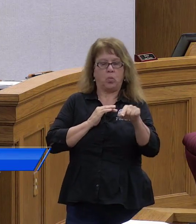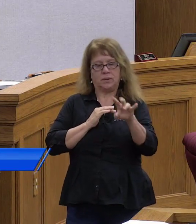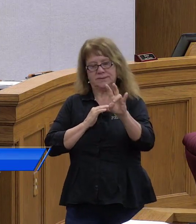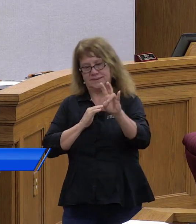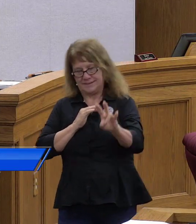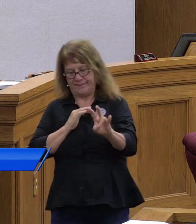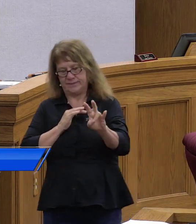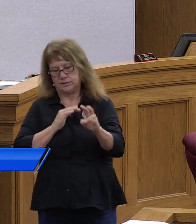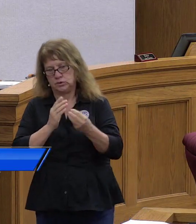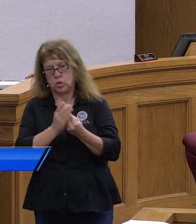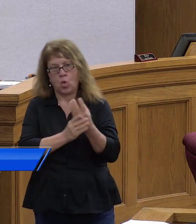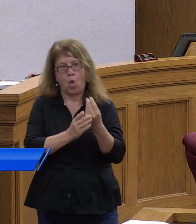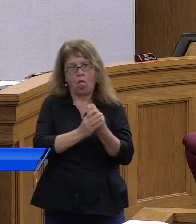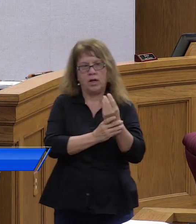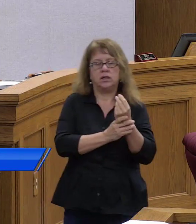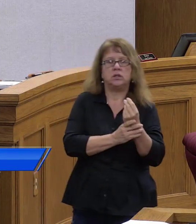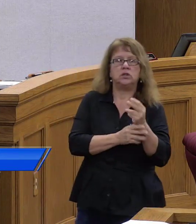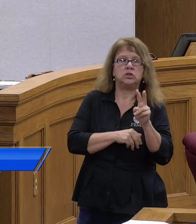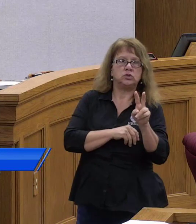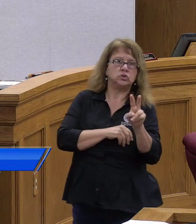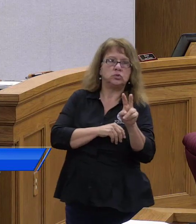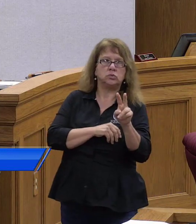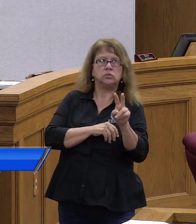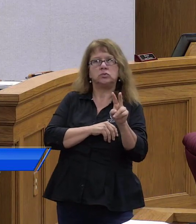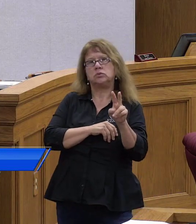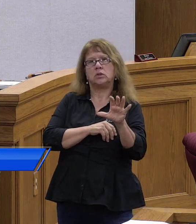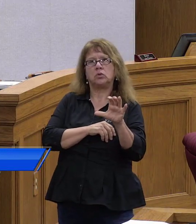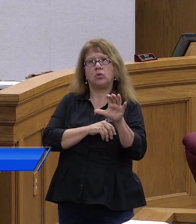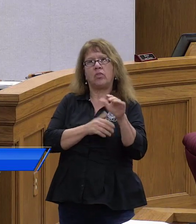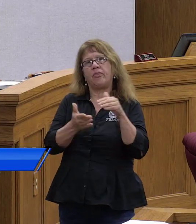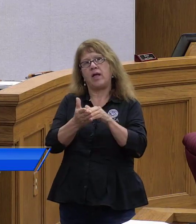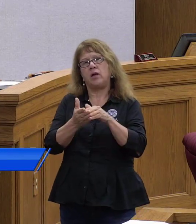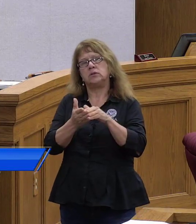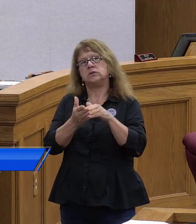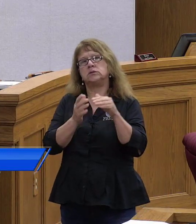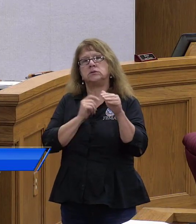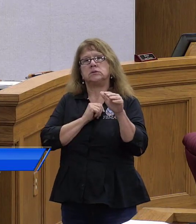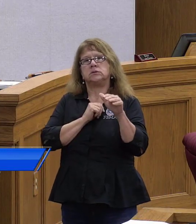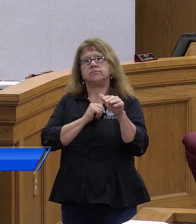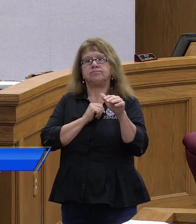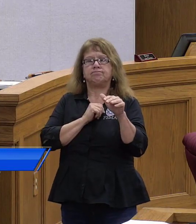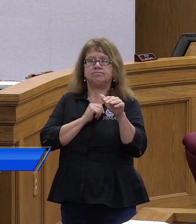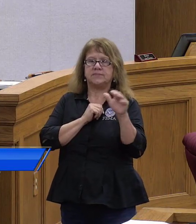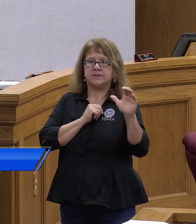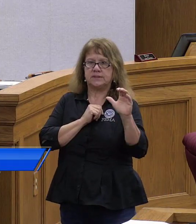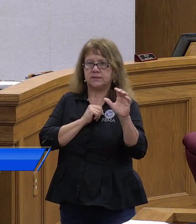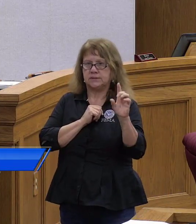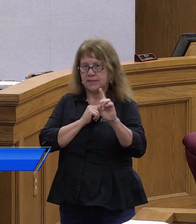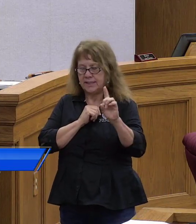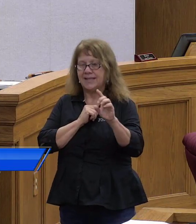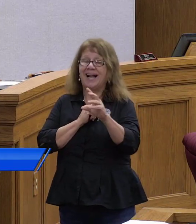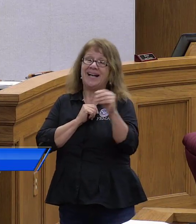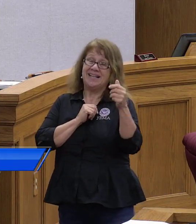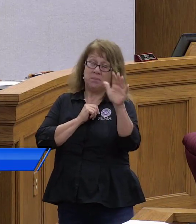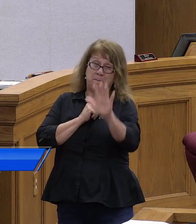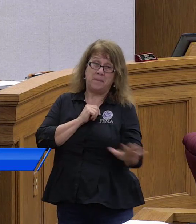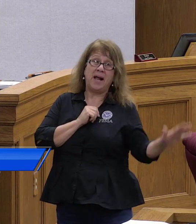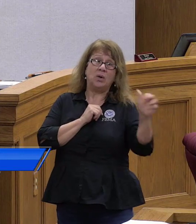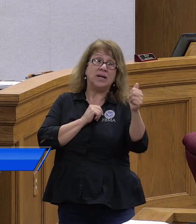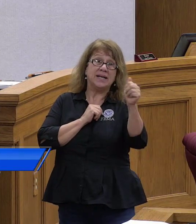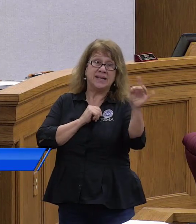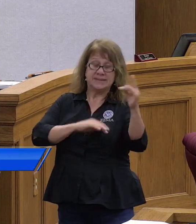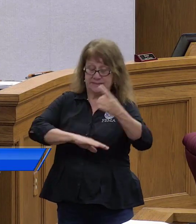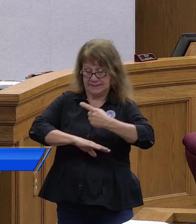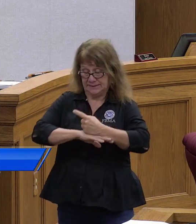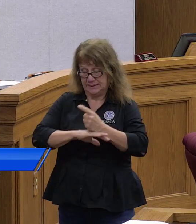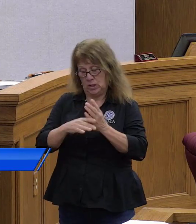about 300,000 in C and D debris. That's in roughly 18 days of pickup. So it's an outstanding rate, a